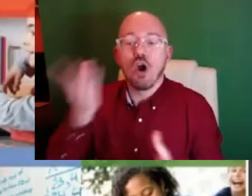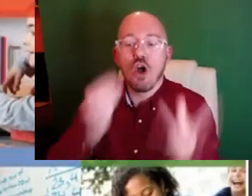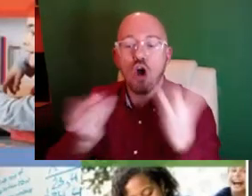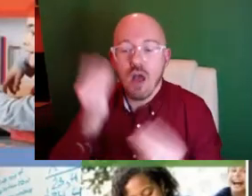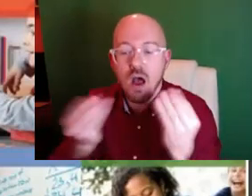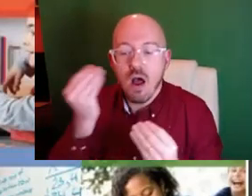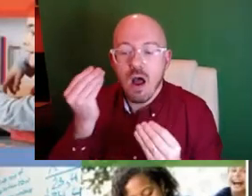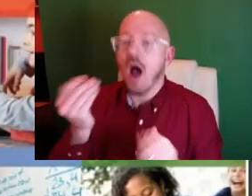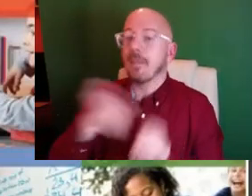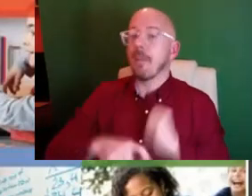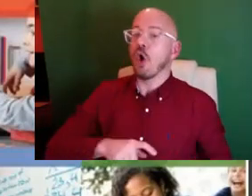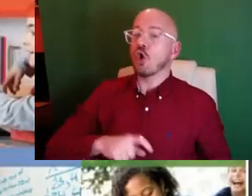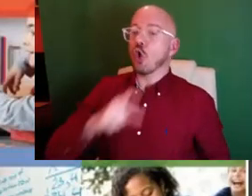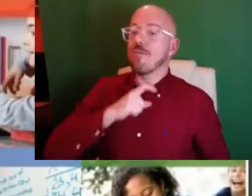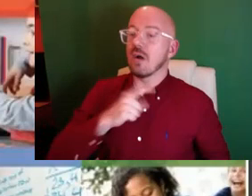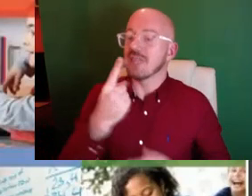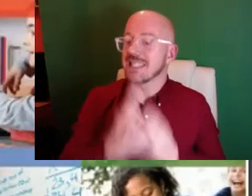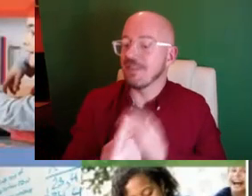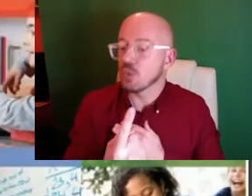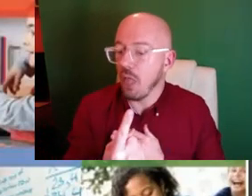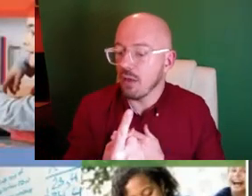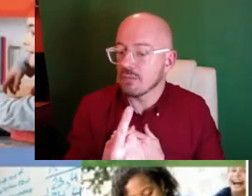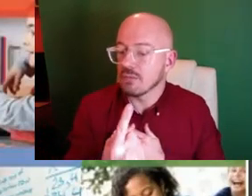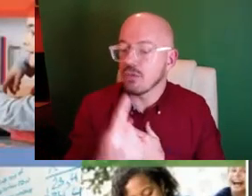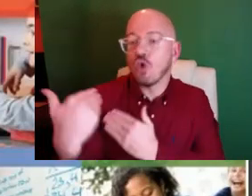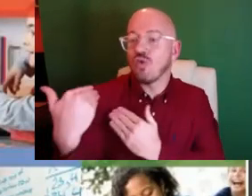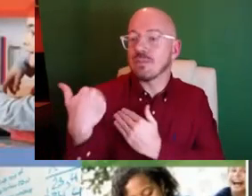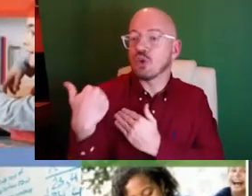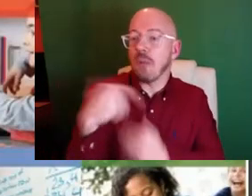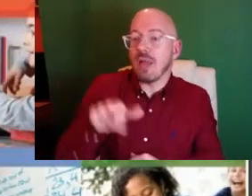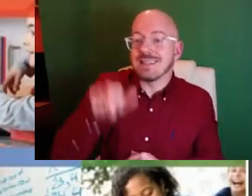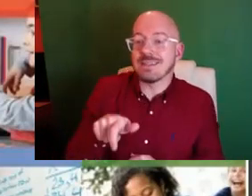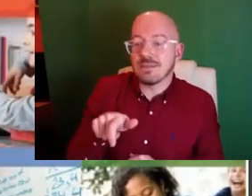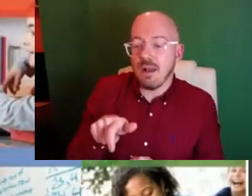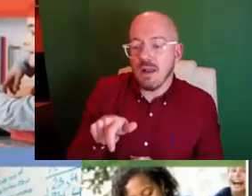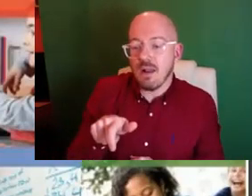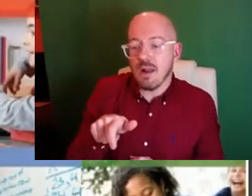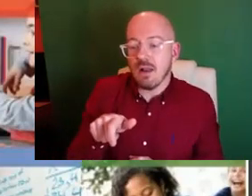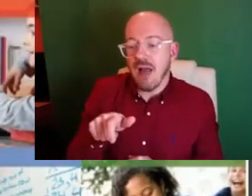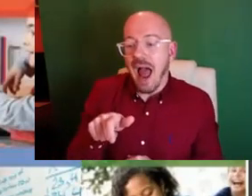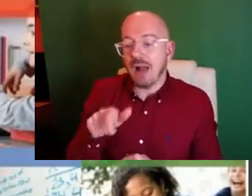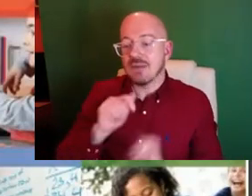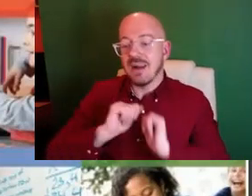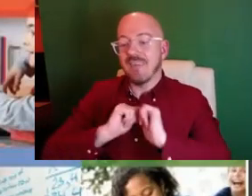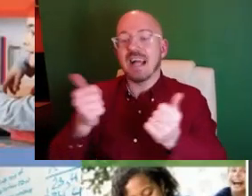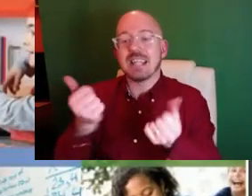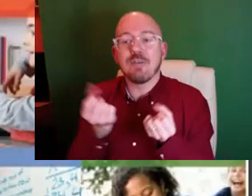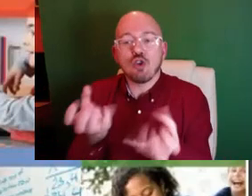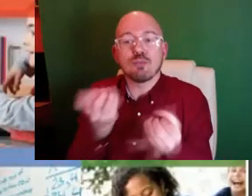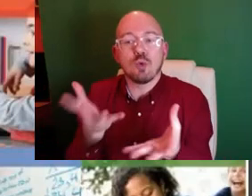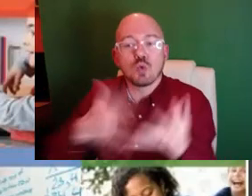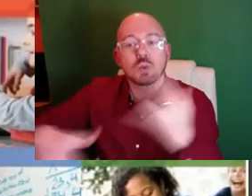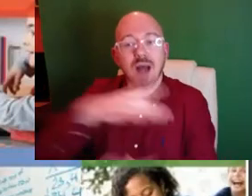And this basically means these are the capacities that every child is expected to be able to achieve, to develop confidence, and to be